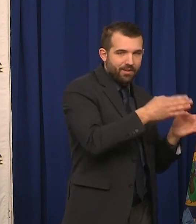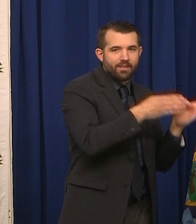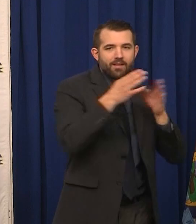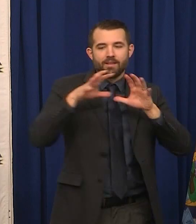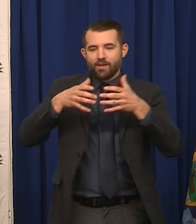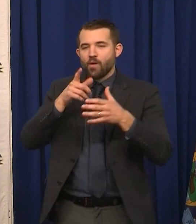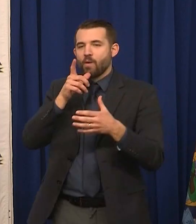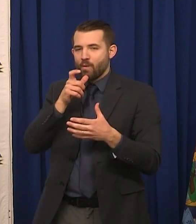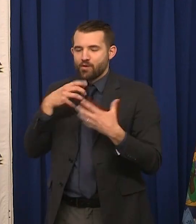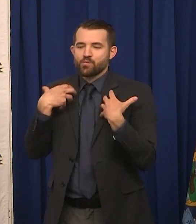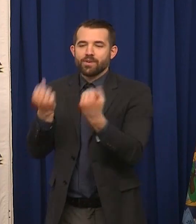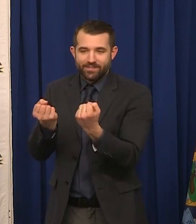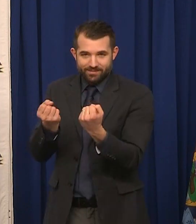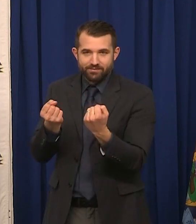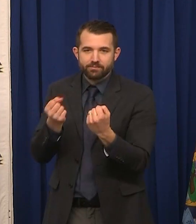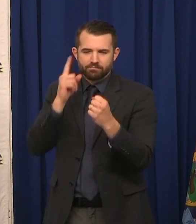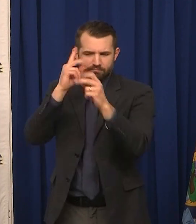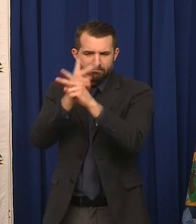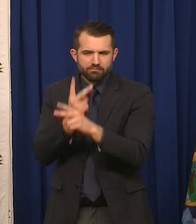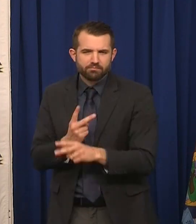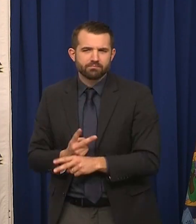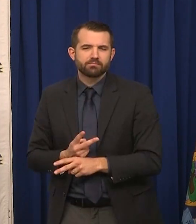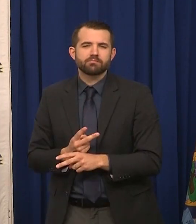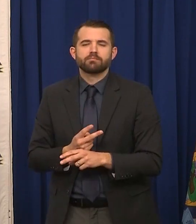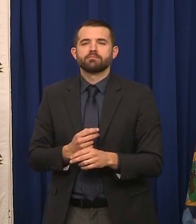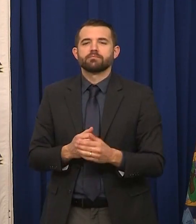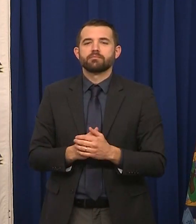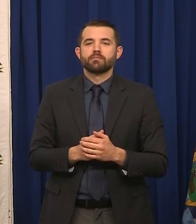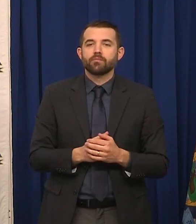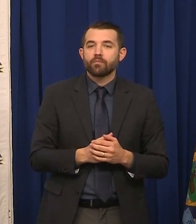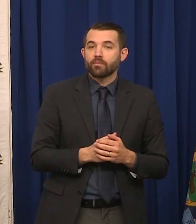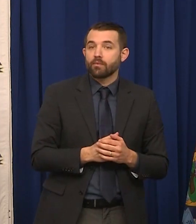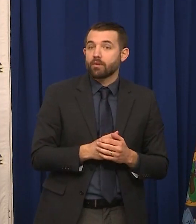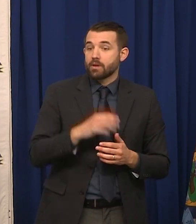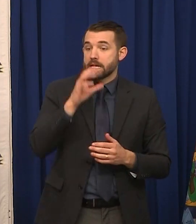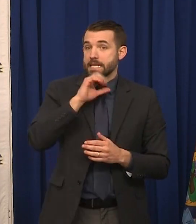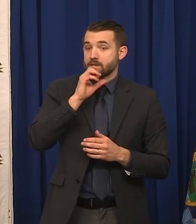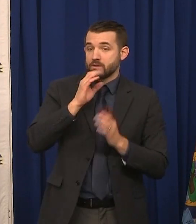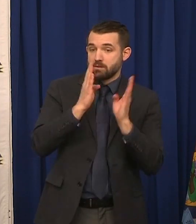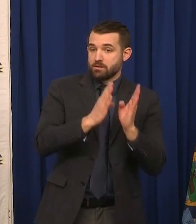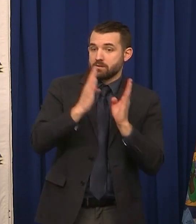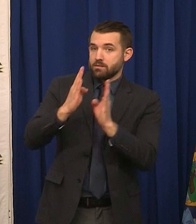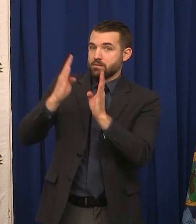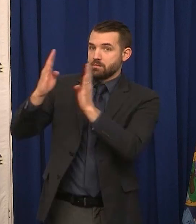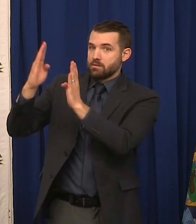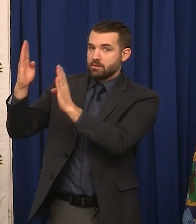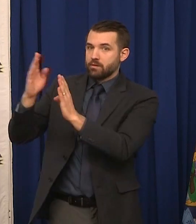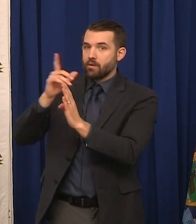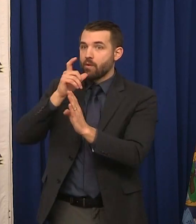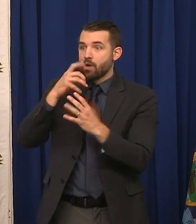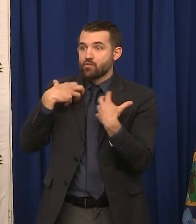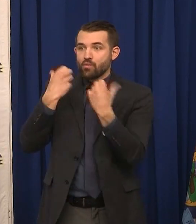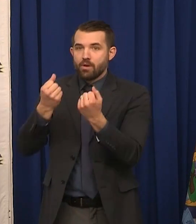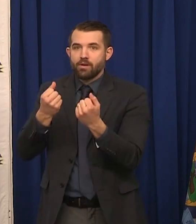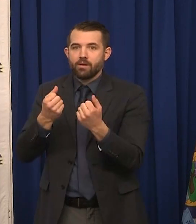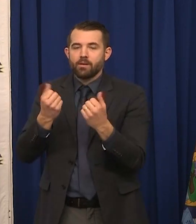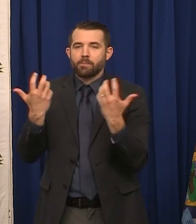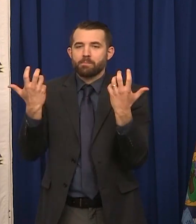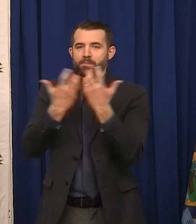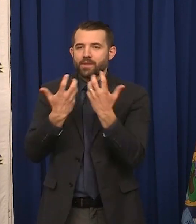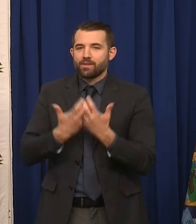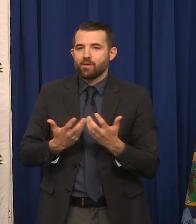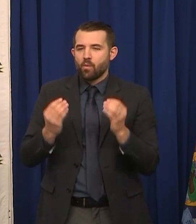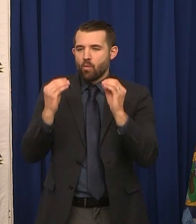the categorization, the age breakdown of those who have recovered largely matches what it has been nationally, which is